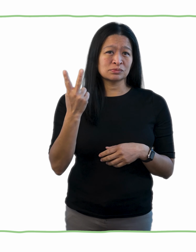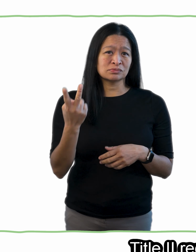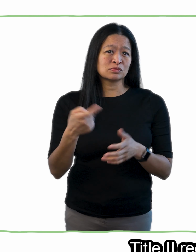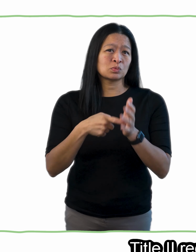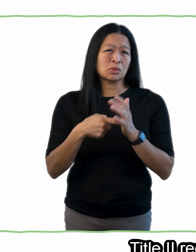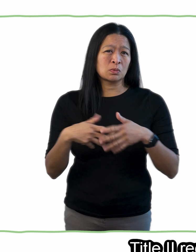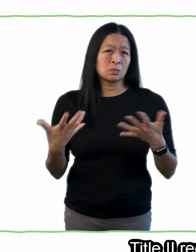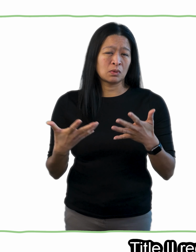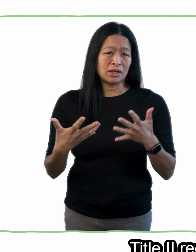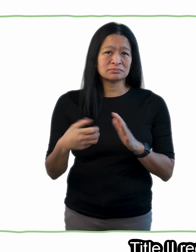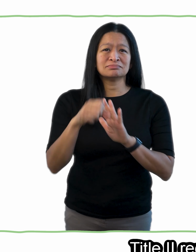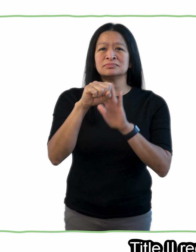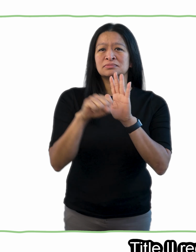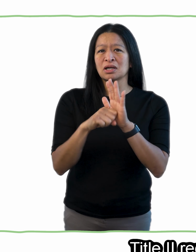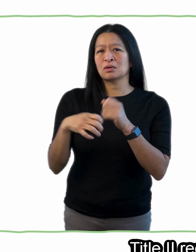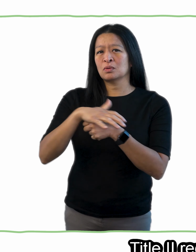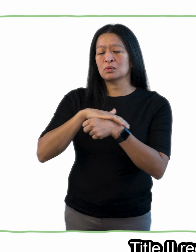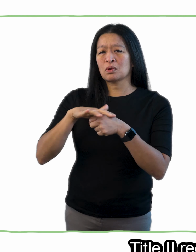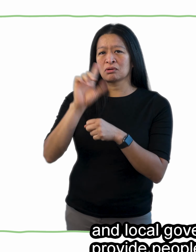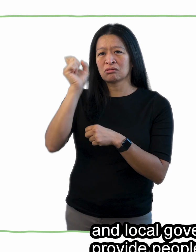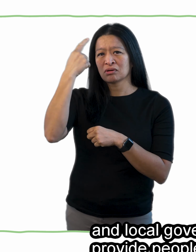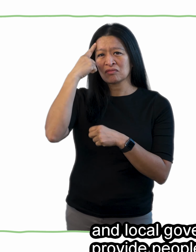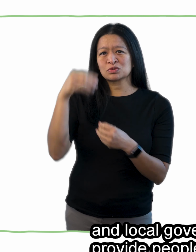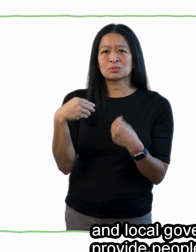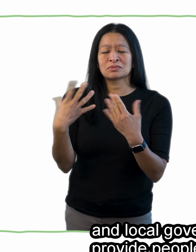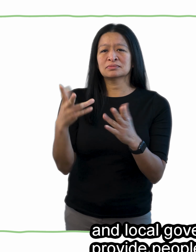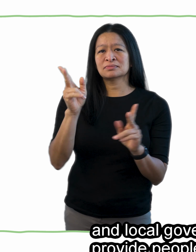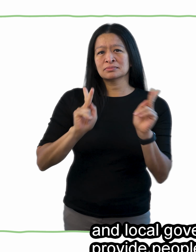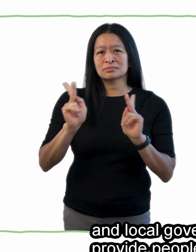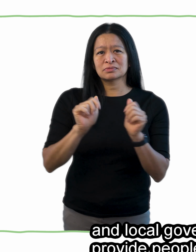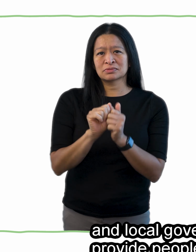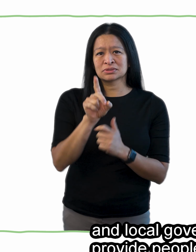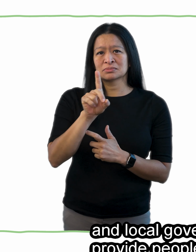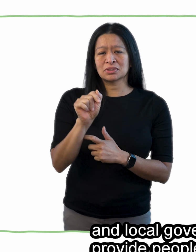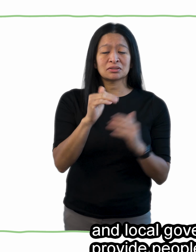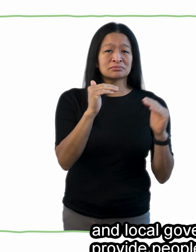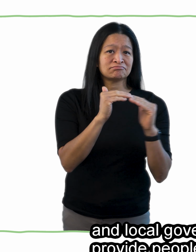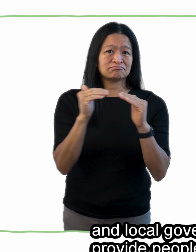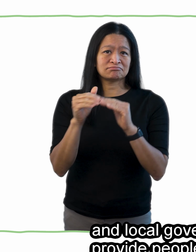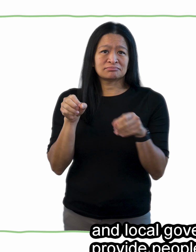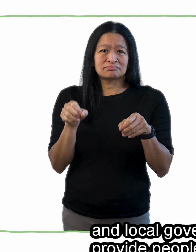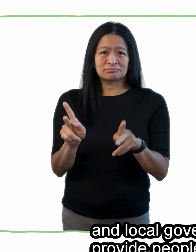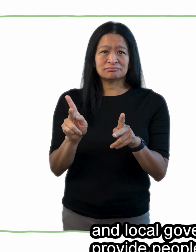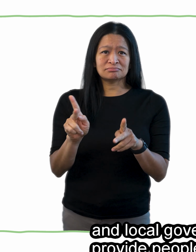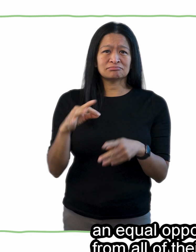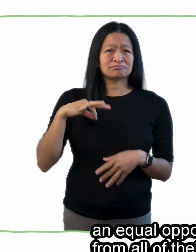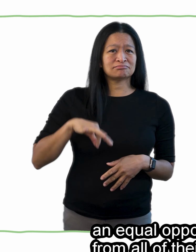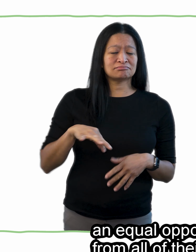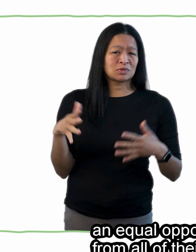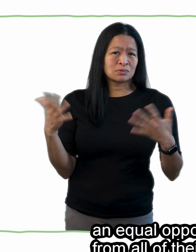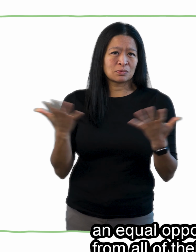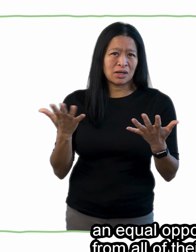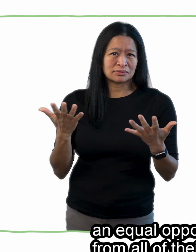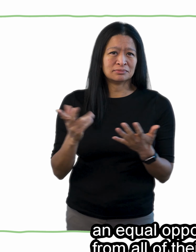Title II requires state and local governments to provide people with disabilities an equal opportunity